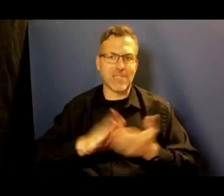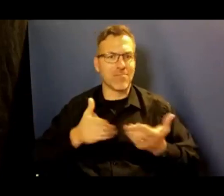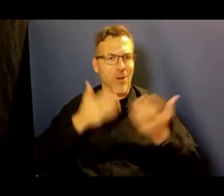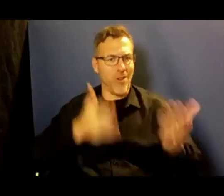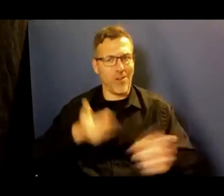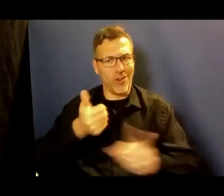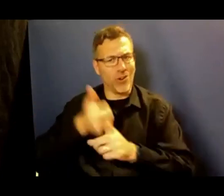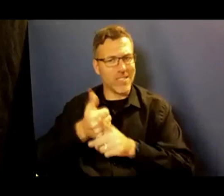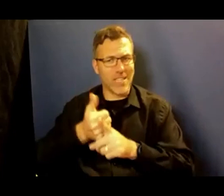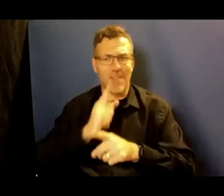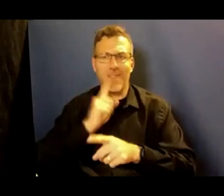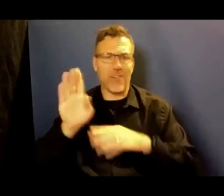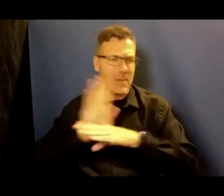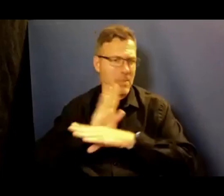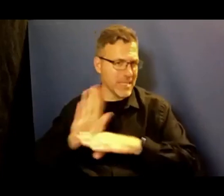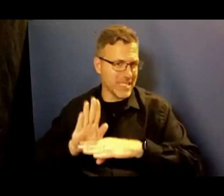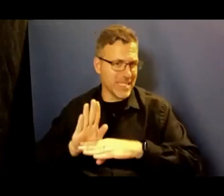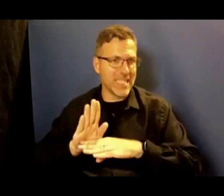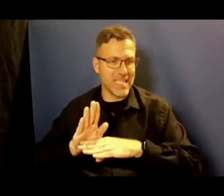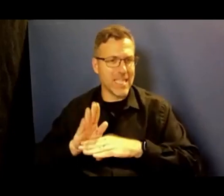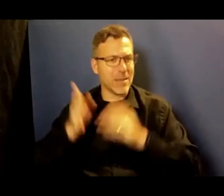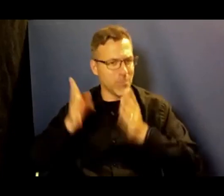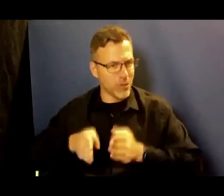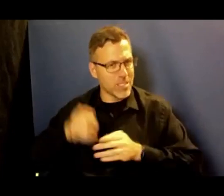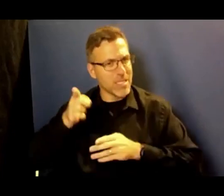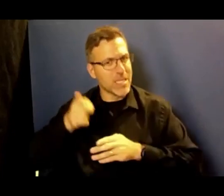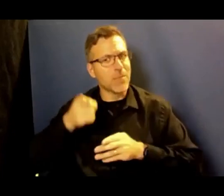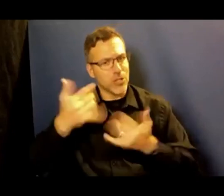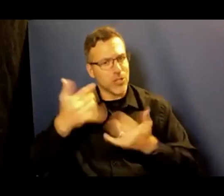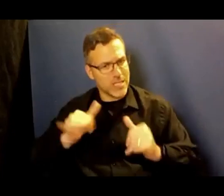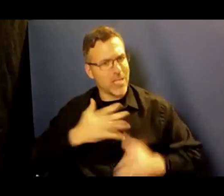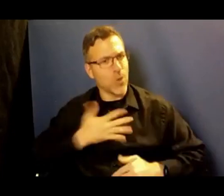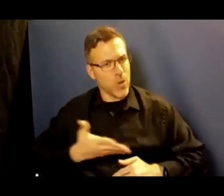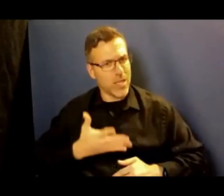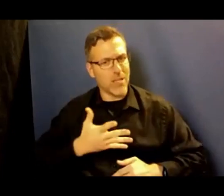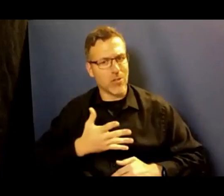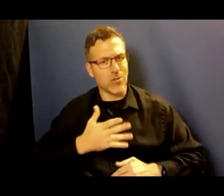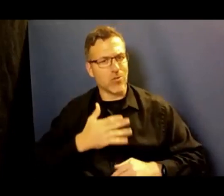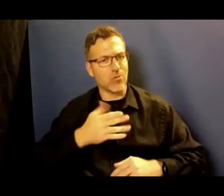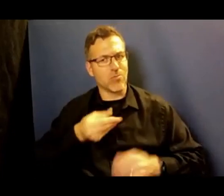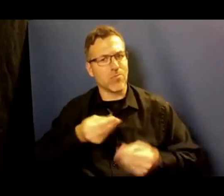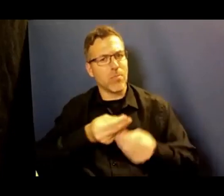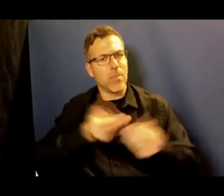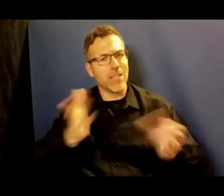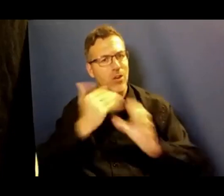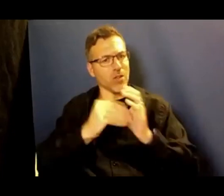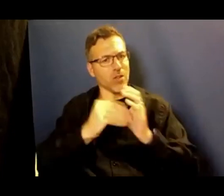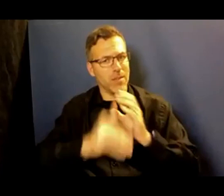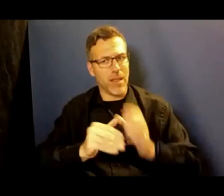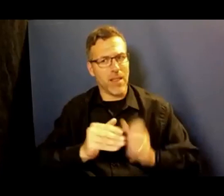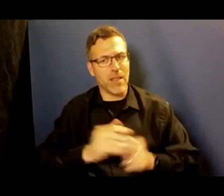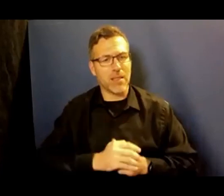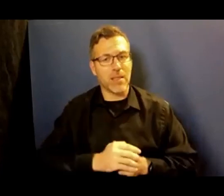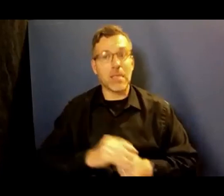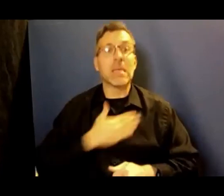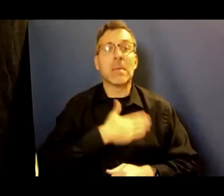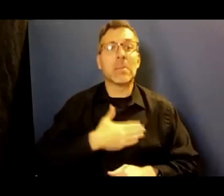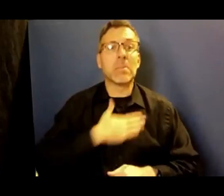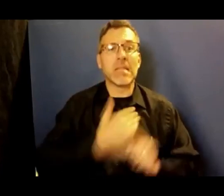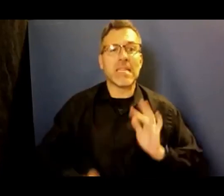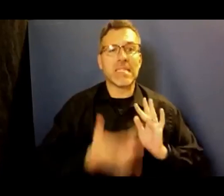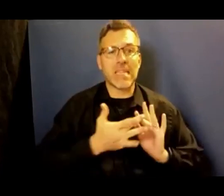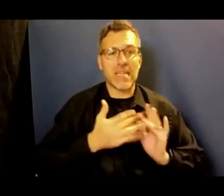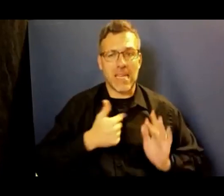of this pandemic, doing amazing work. So please don't hesitate to take advantage of that. Please do, because I